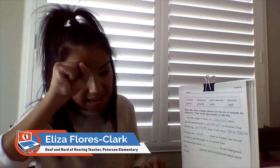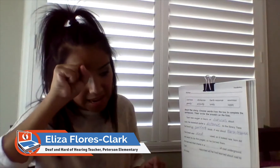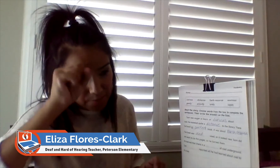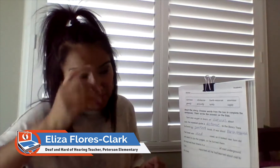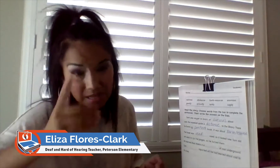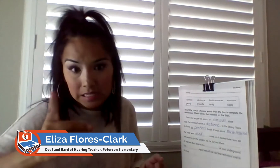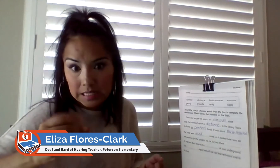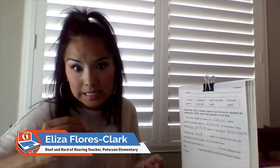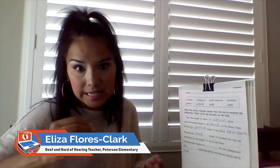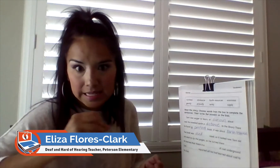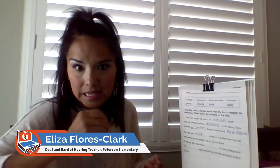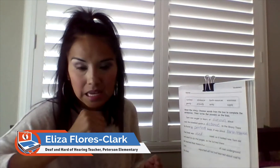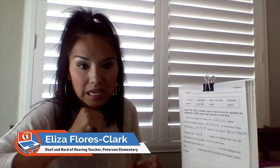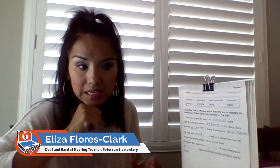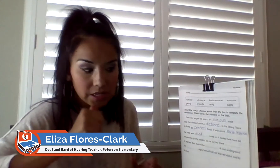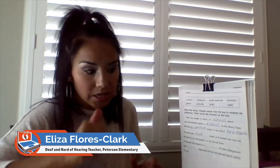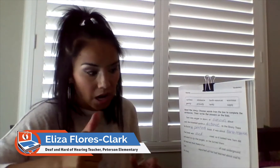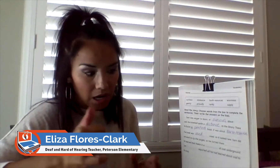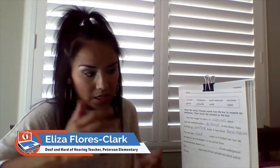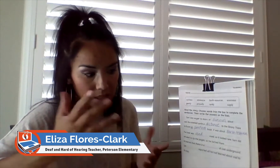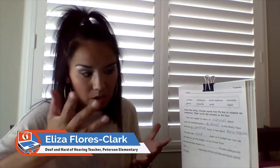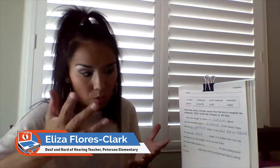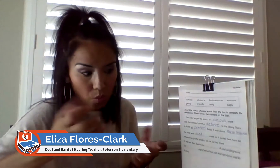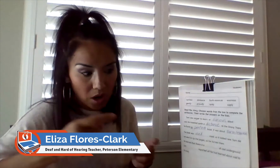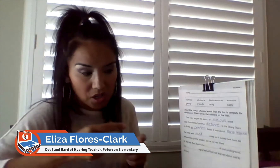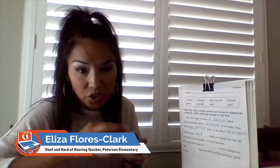Sam did not